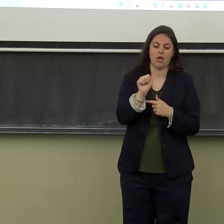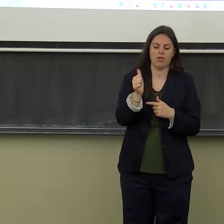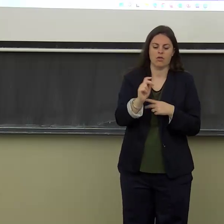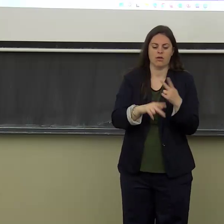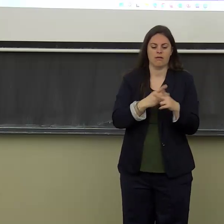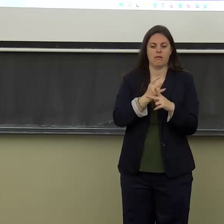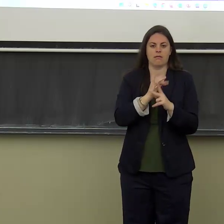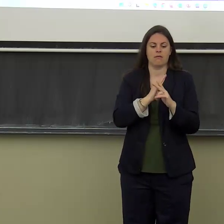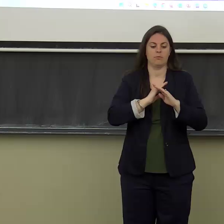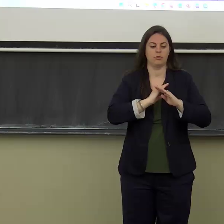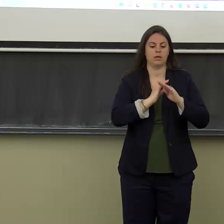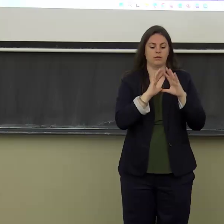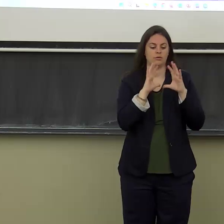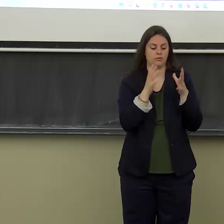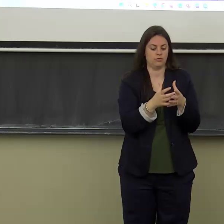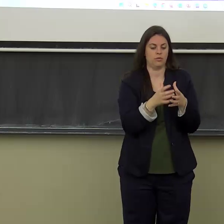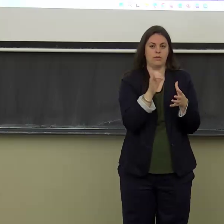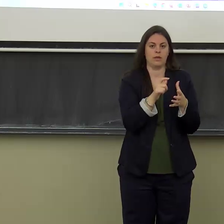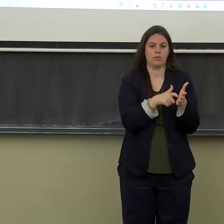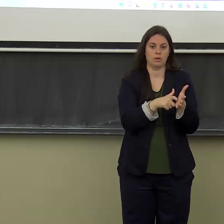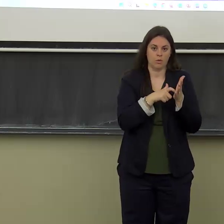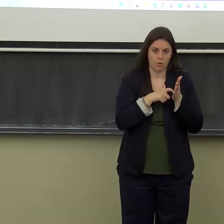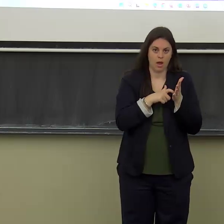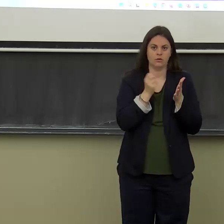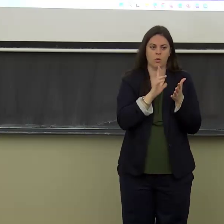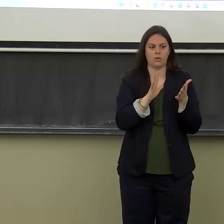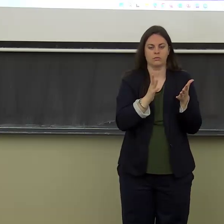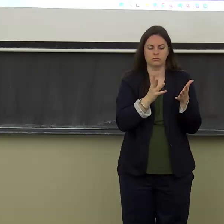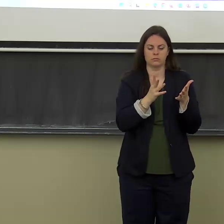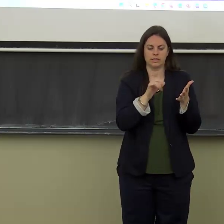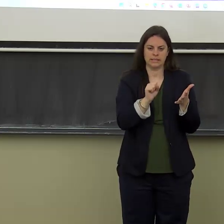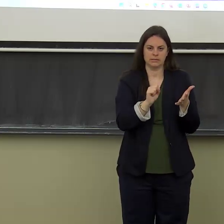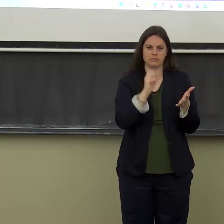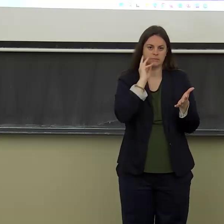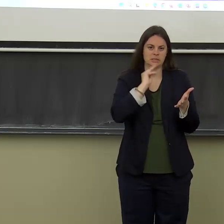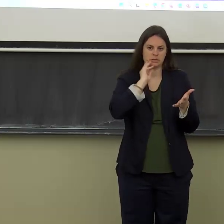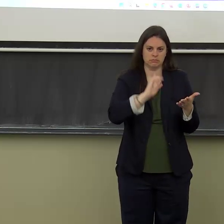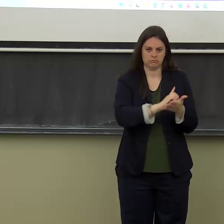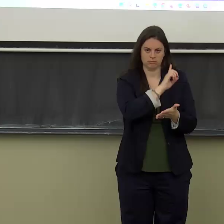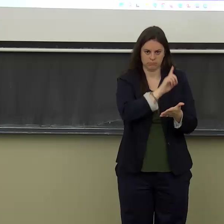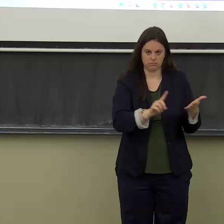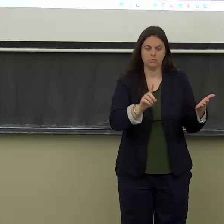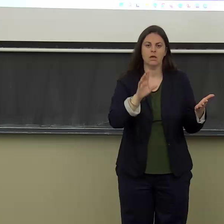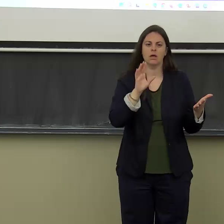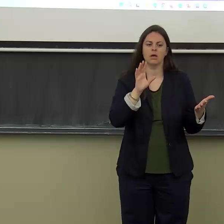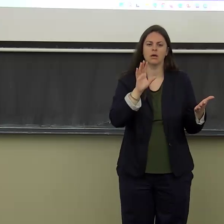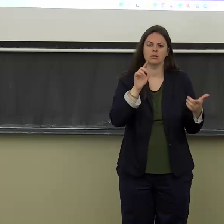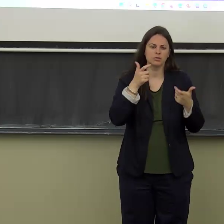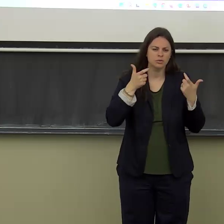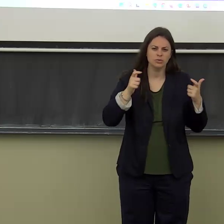that requires, that is being discriminated against, then there are